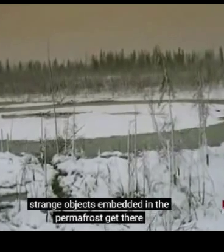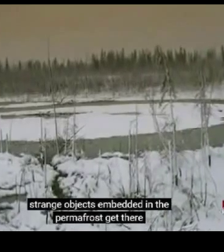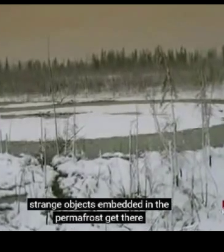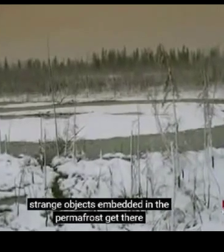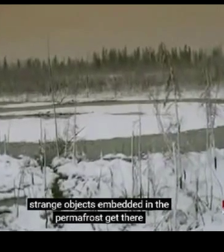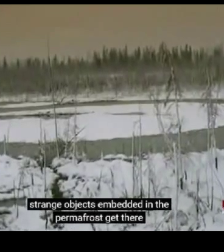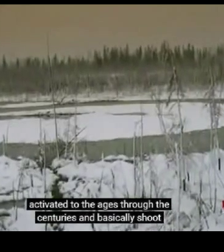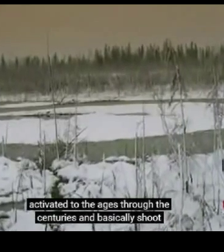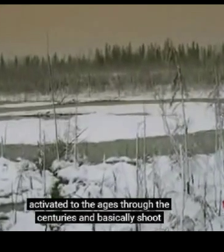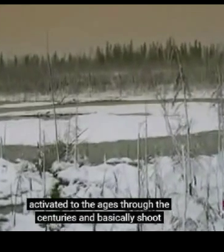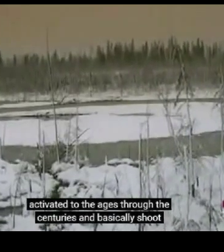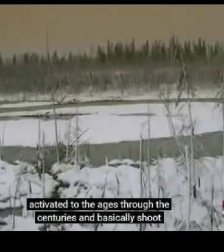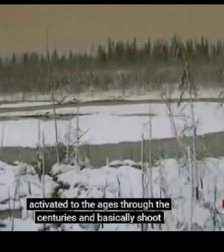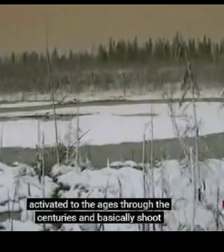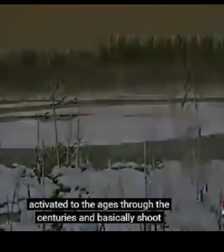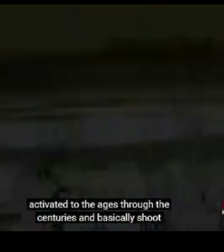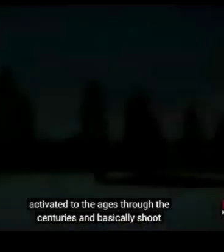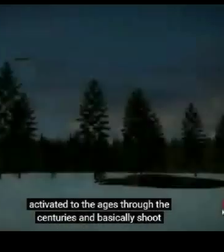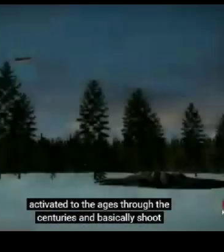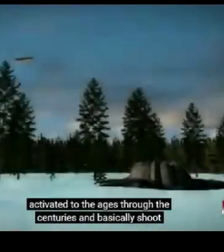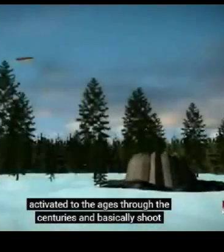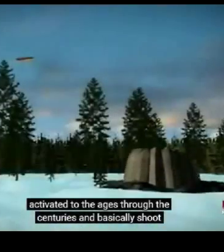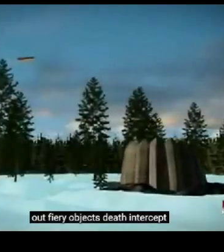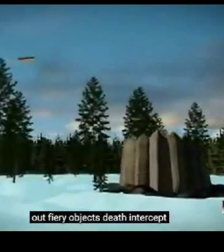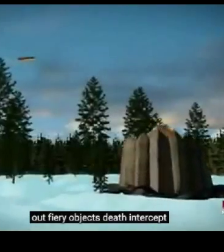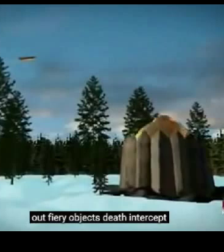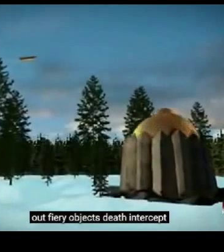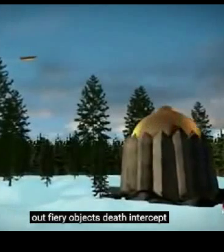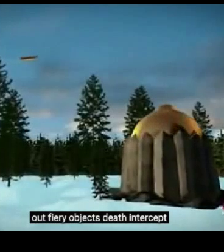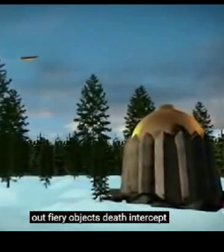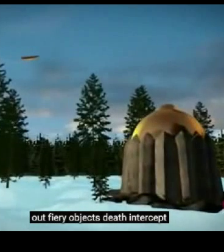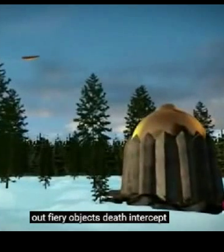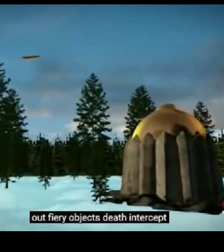there for a while until it sunk into the permafrost.